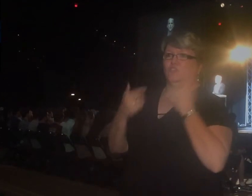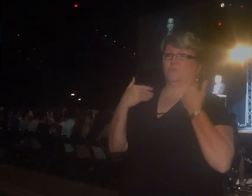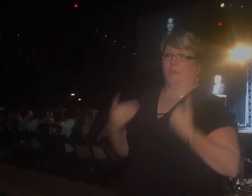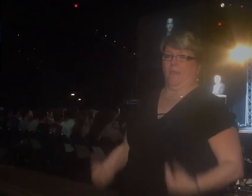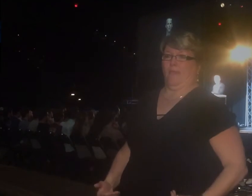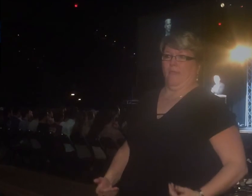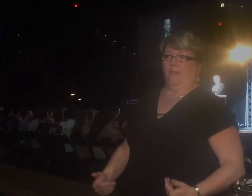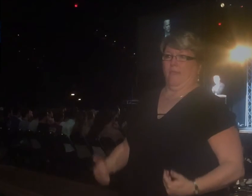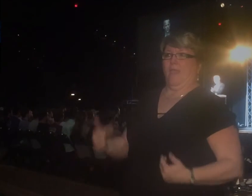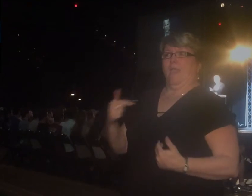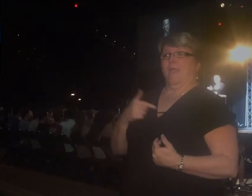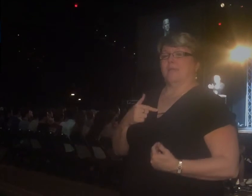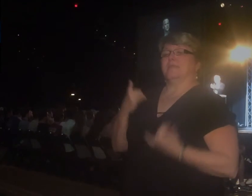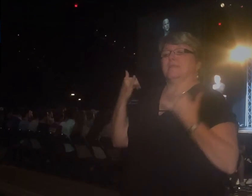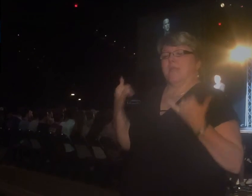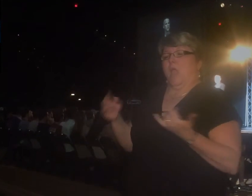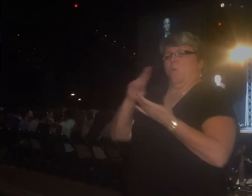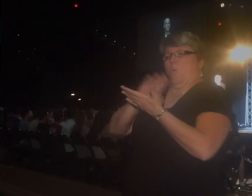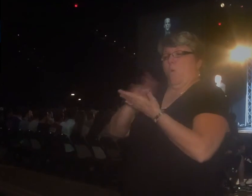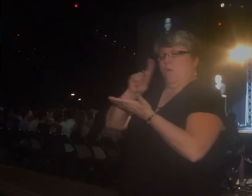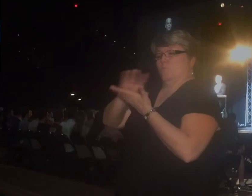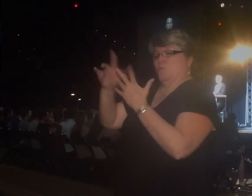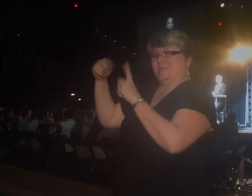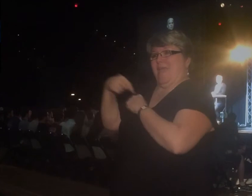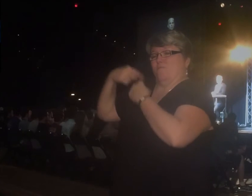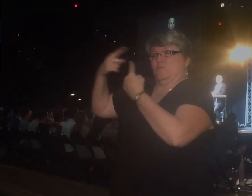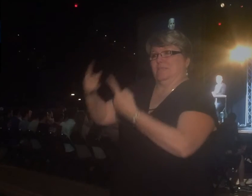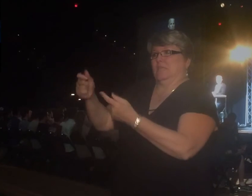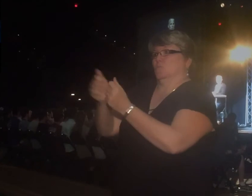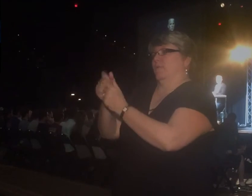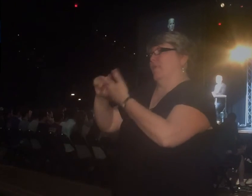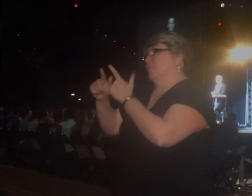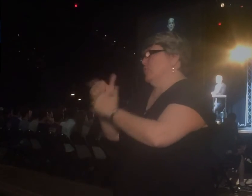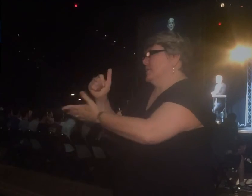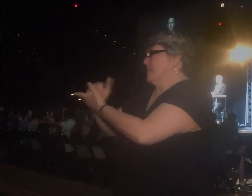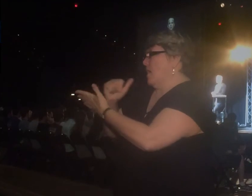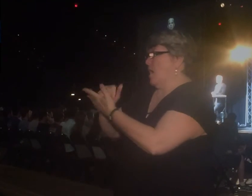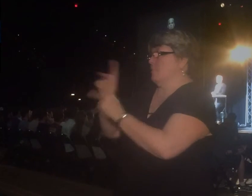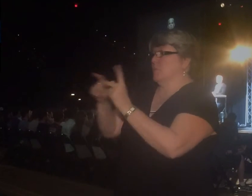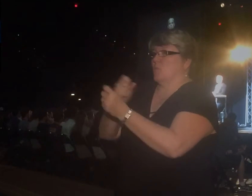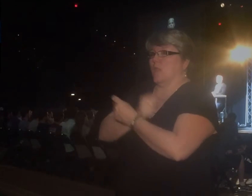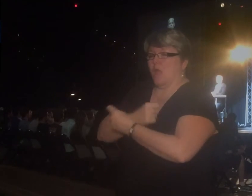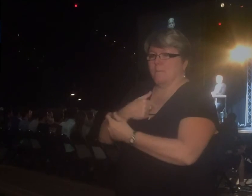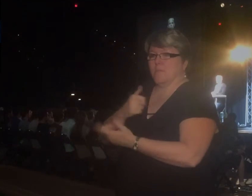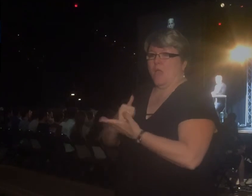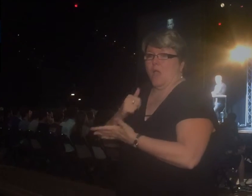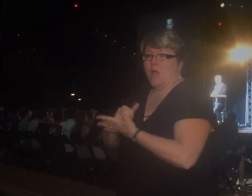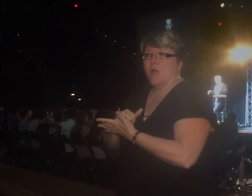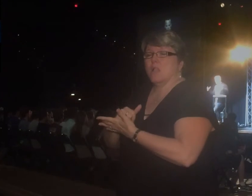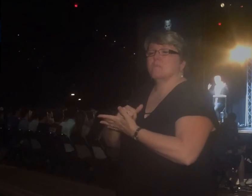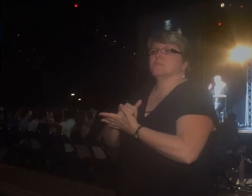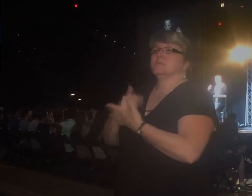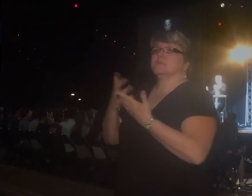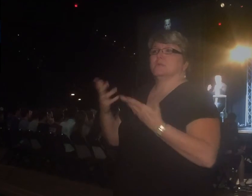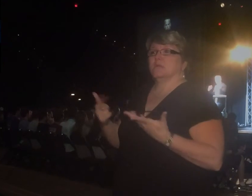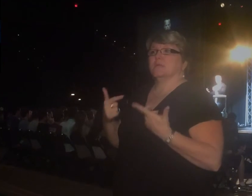life and he changed me. And I've walked in holiness and purity since with the help of some friends and people who love